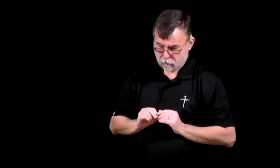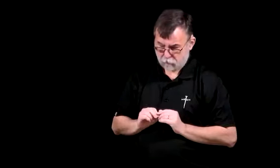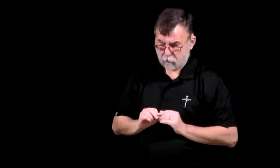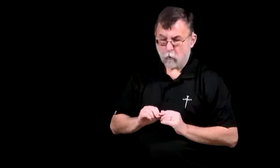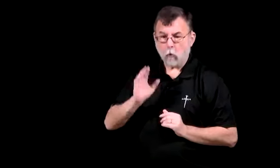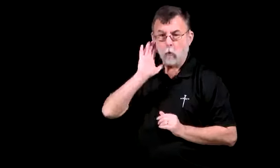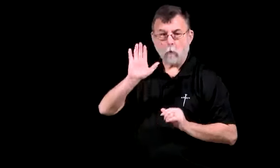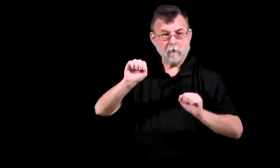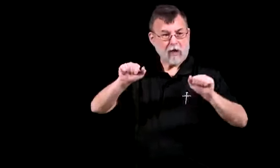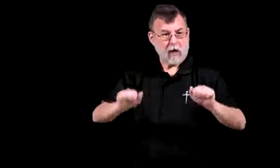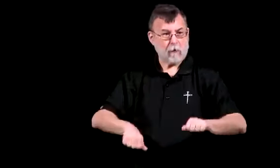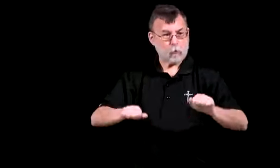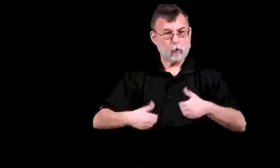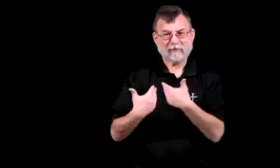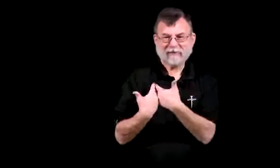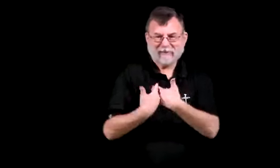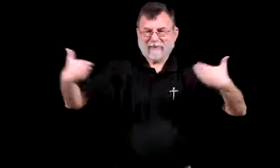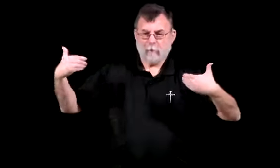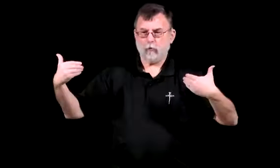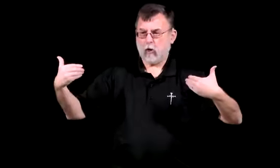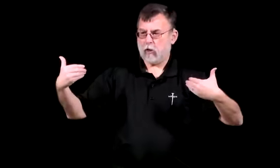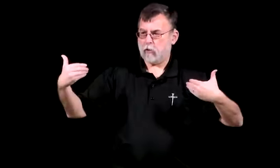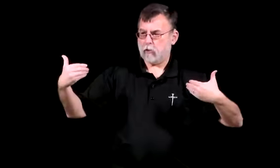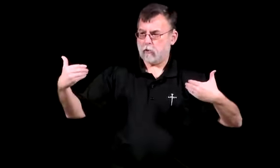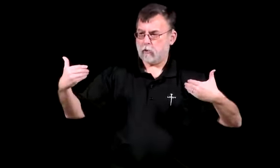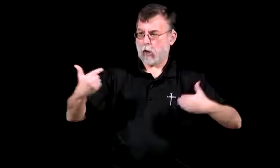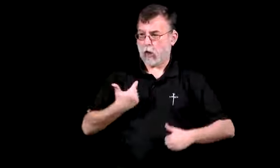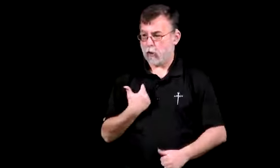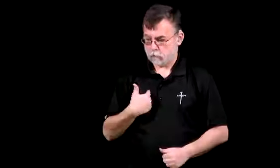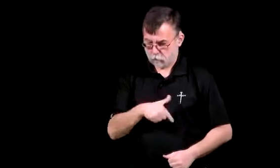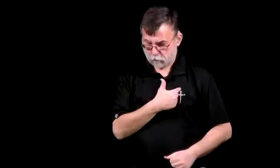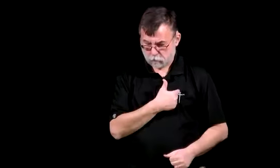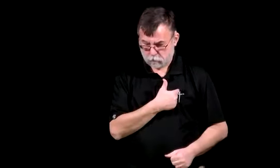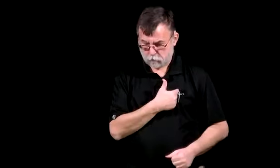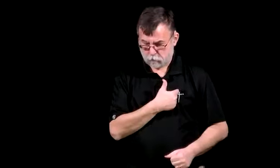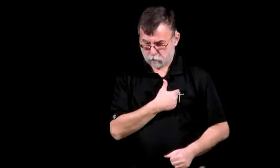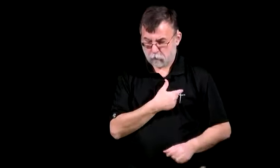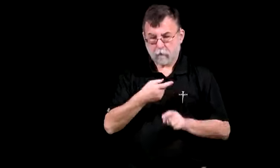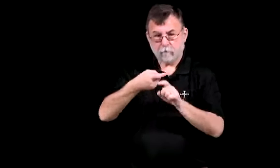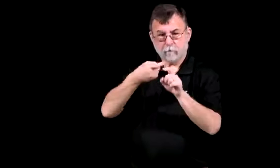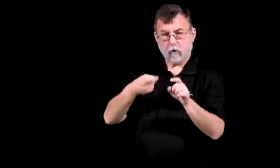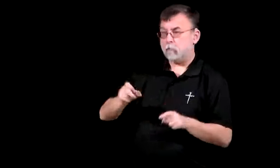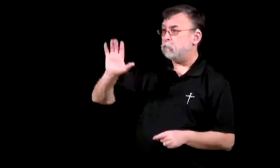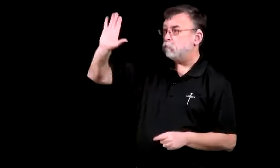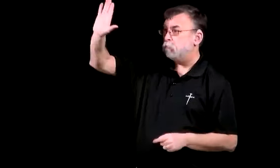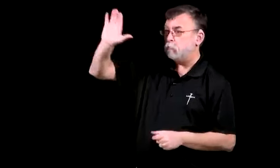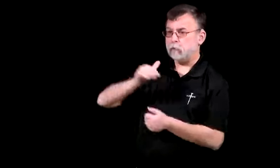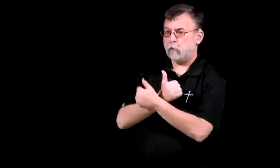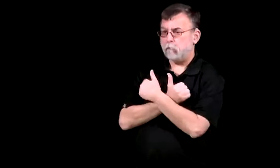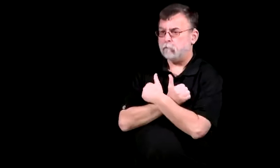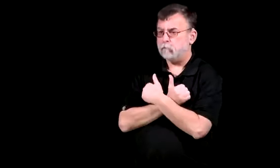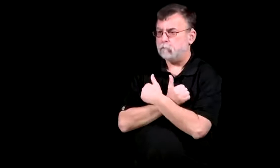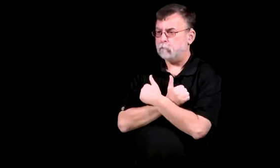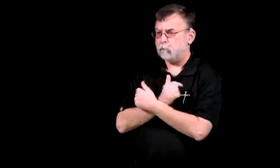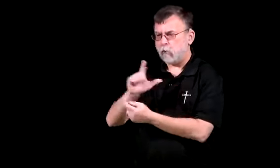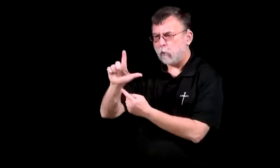nothing will be able to separate us from God's love.